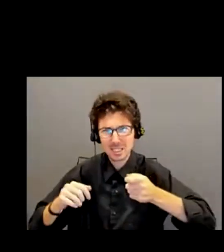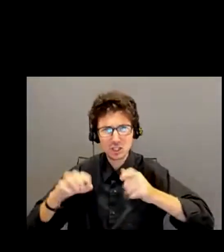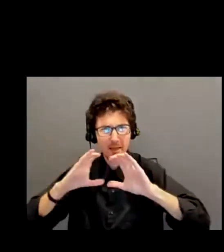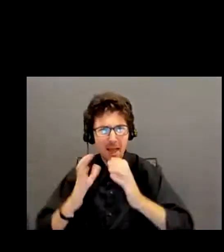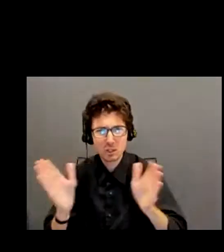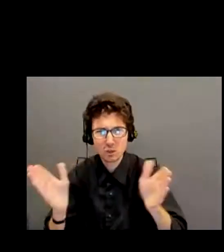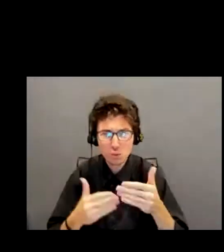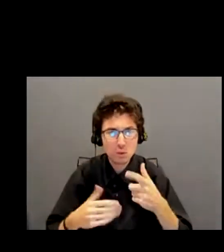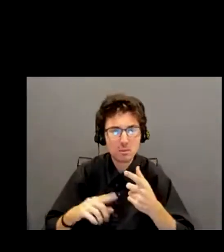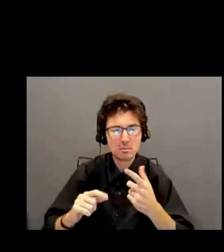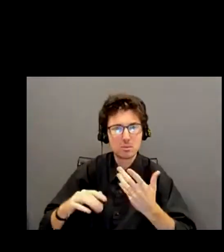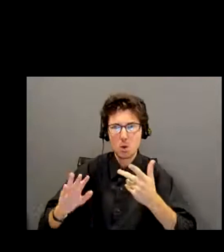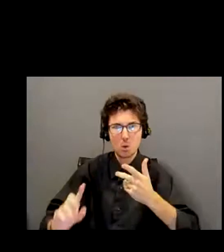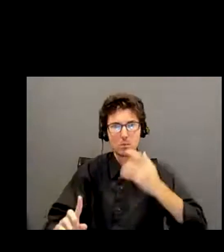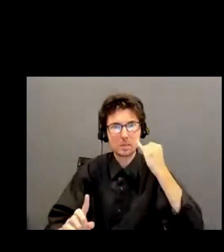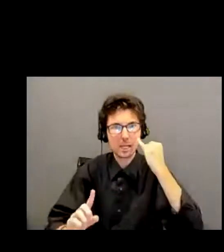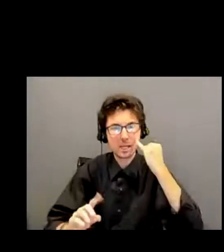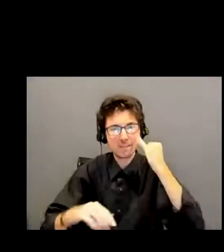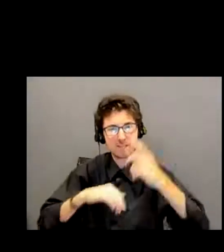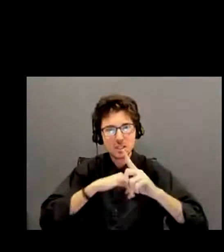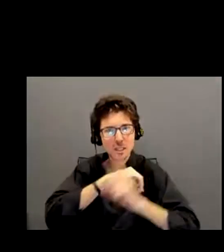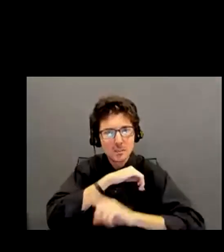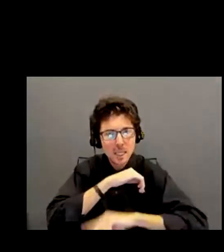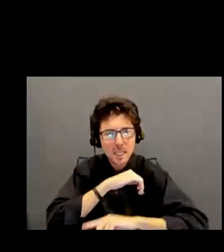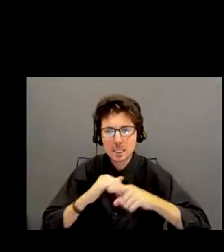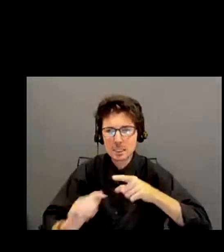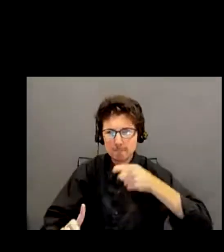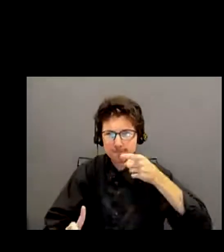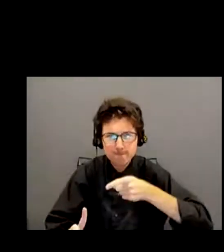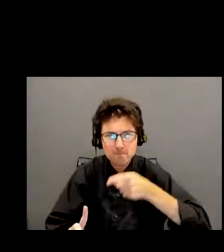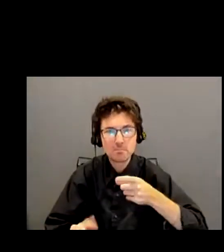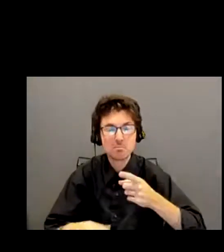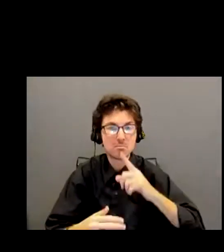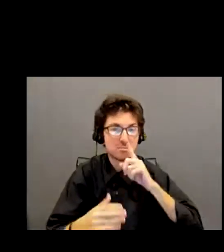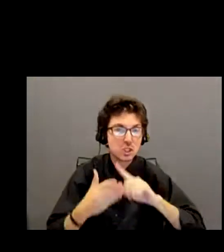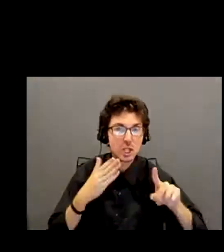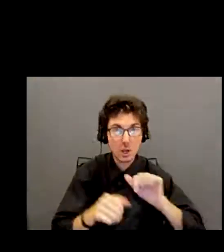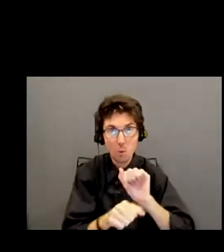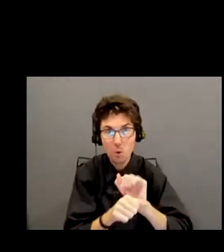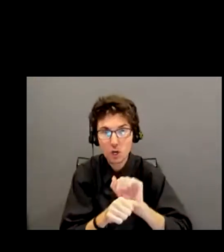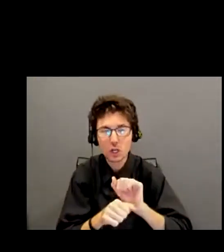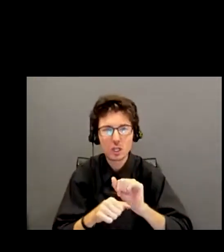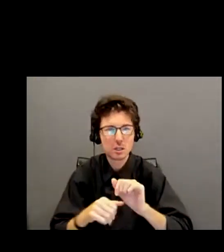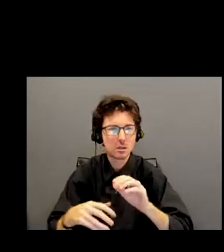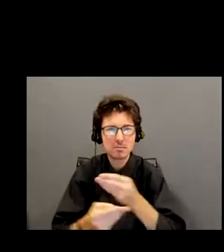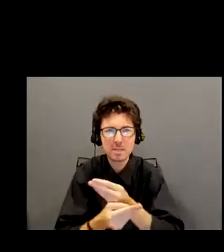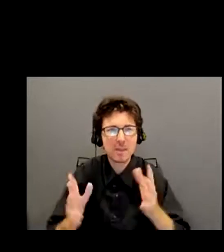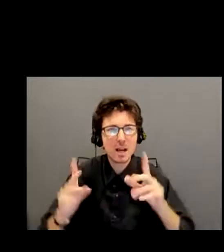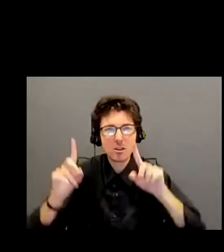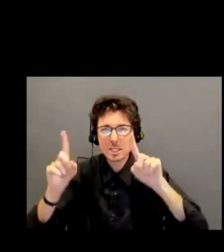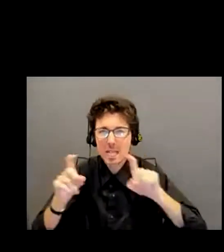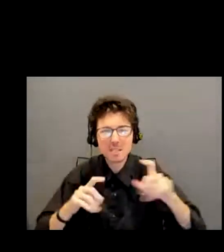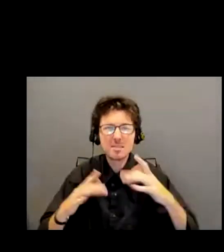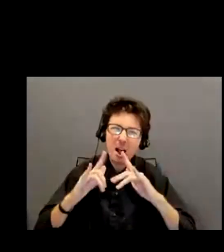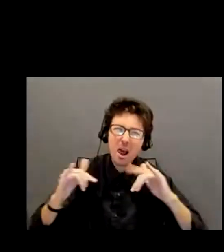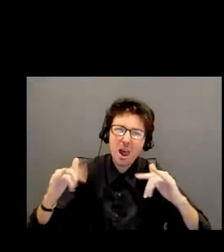discipline problems, writing on the board, checking students' work, administering tests, and so on.